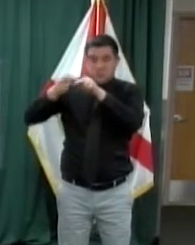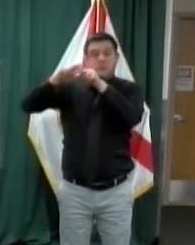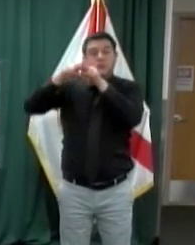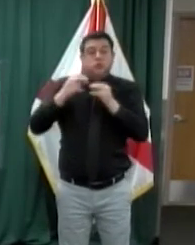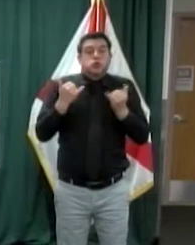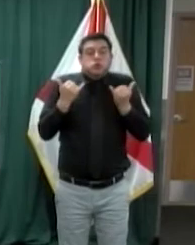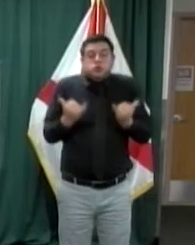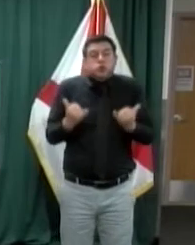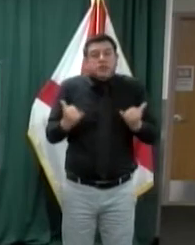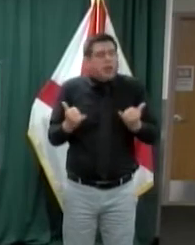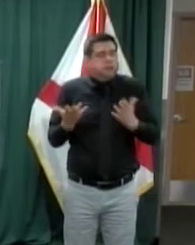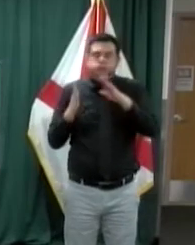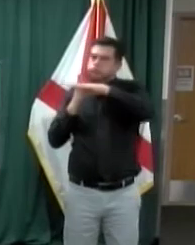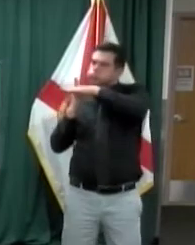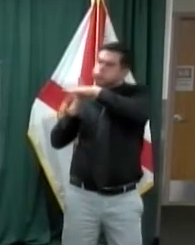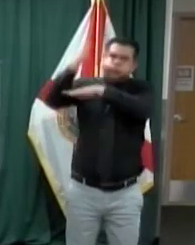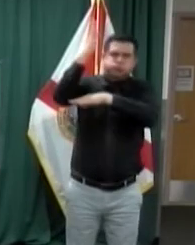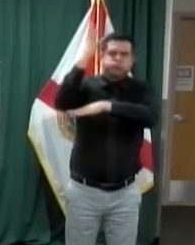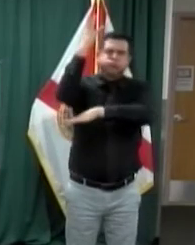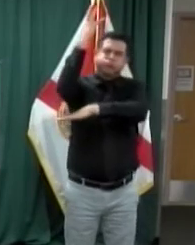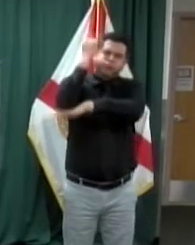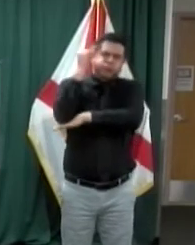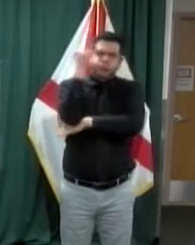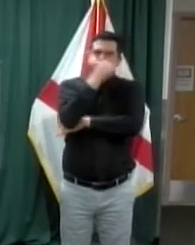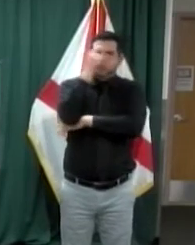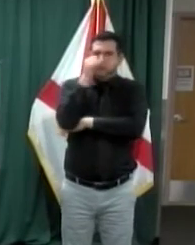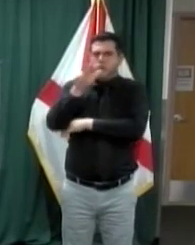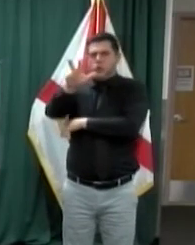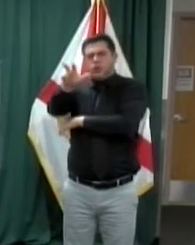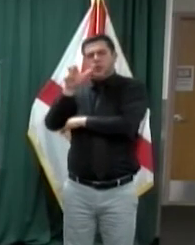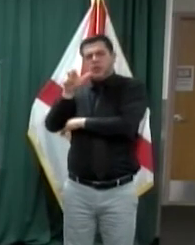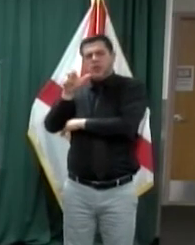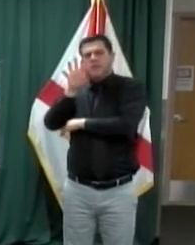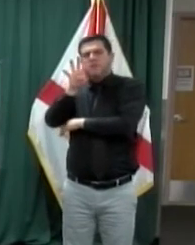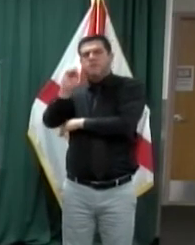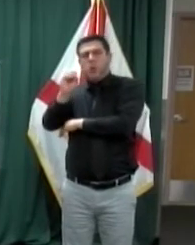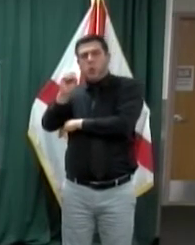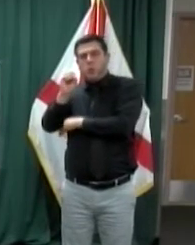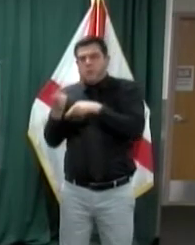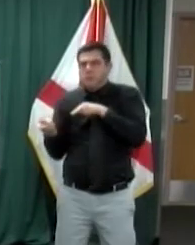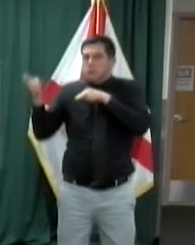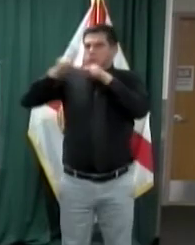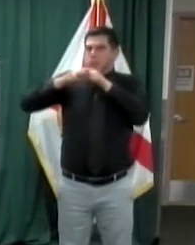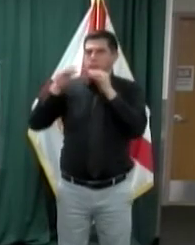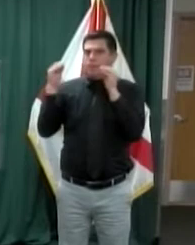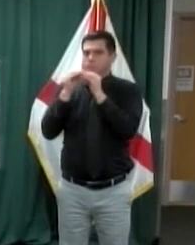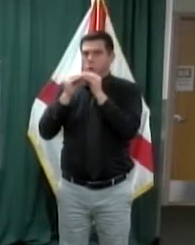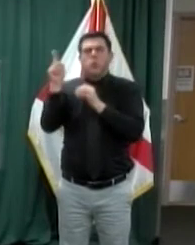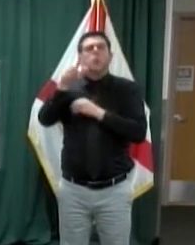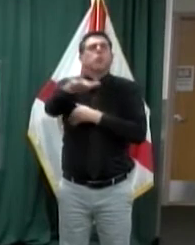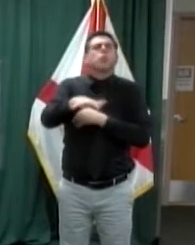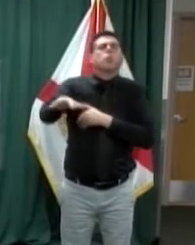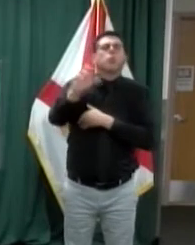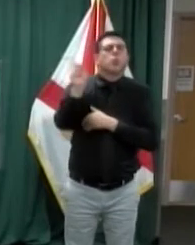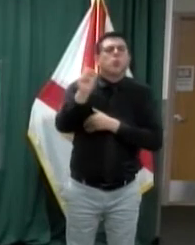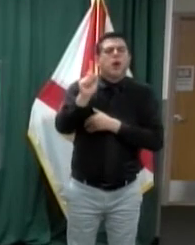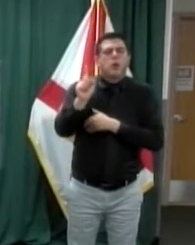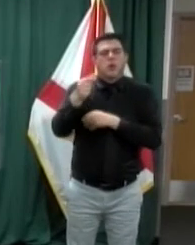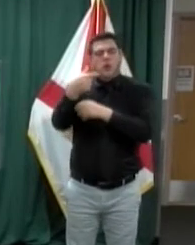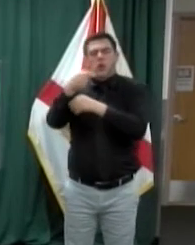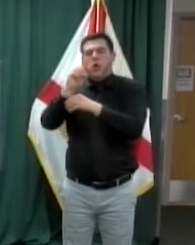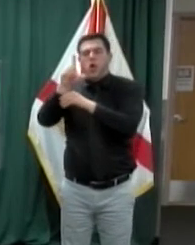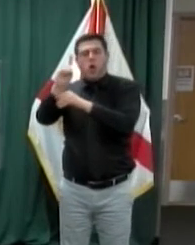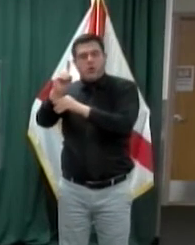340 tests in Goldsboro, so just an incredible amount of work out there. So my hats are off